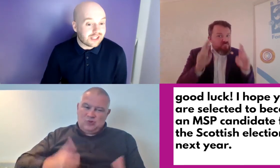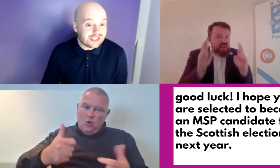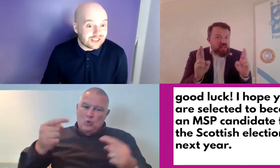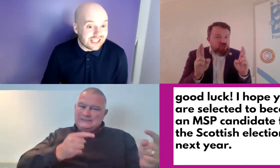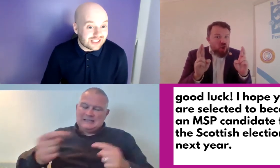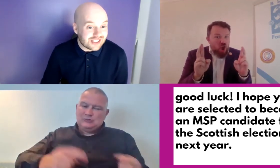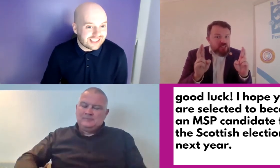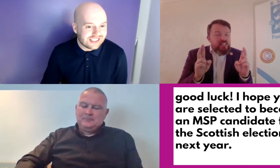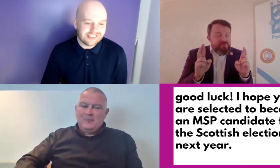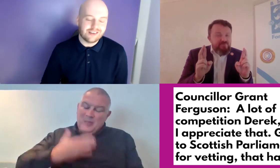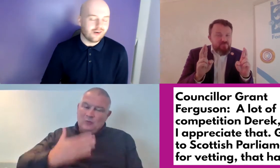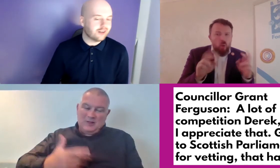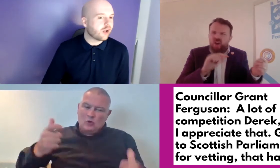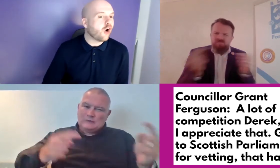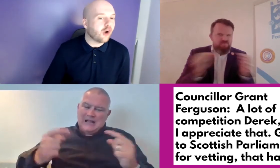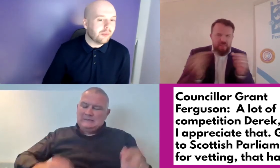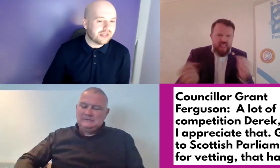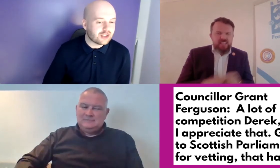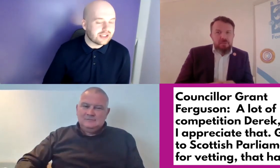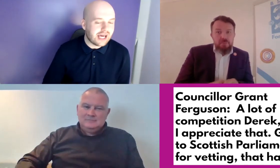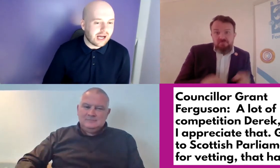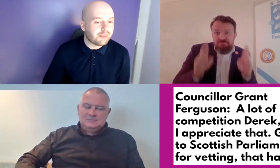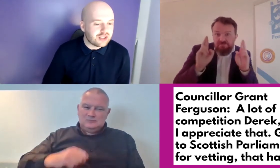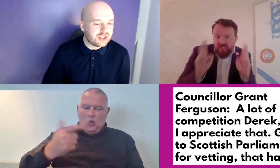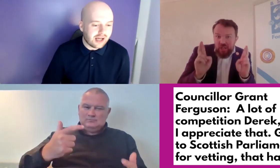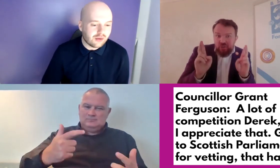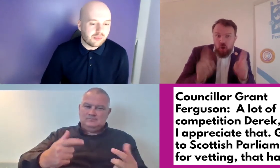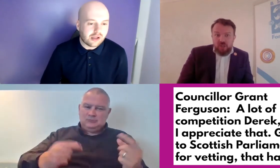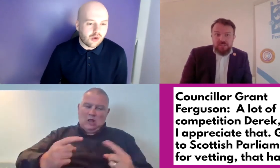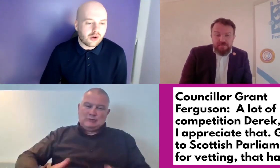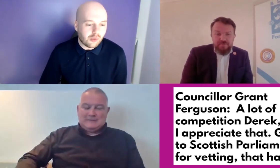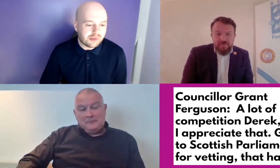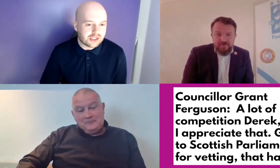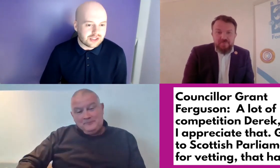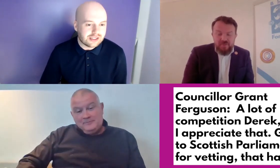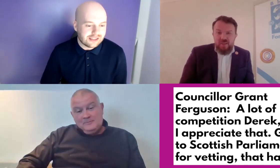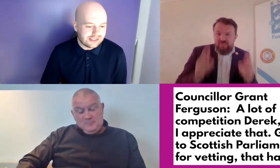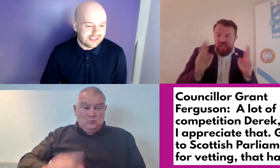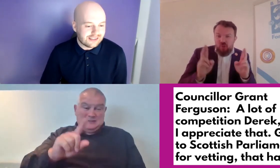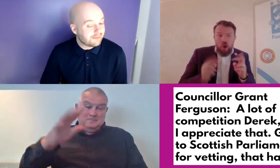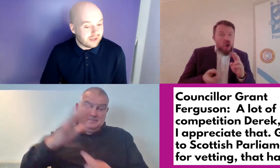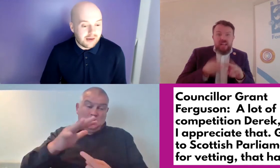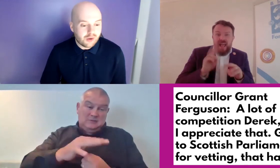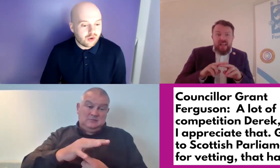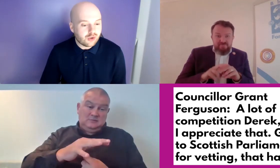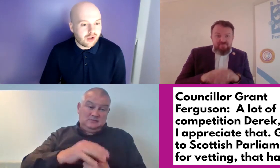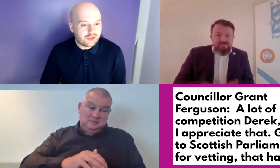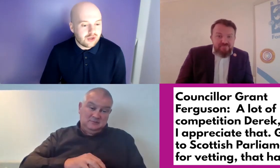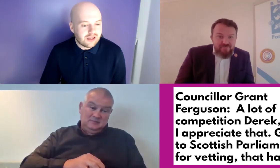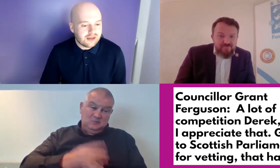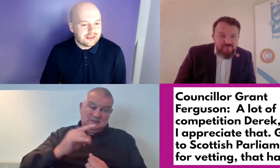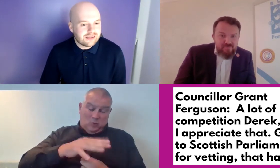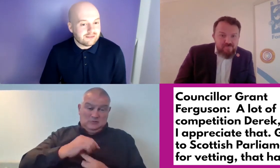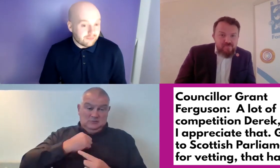Scottish elections next year. Oh, it's a lot of competition, Derek. I appreciate that, but a lot of competition. Yeah, no, good luck to